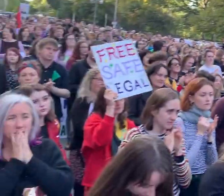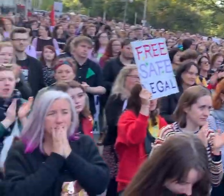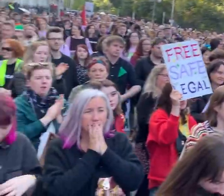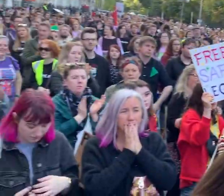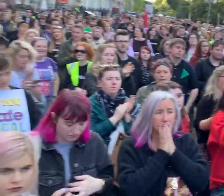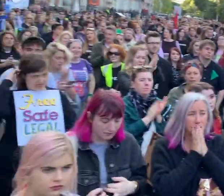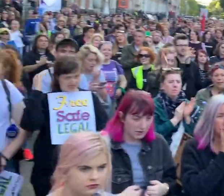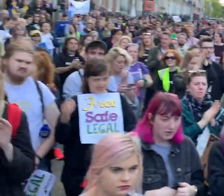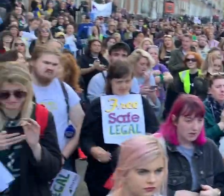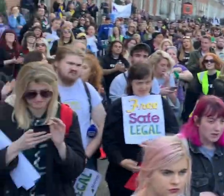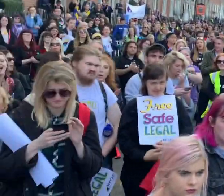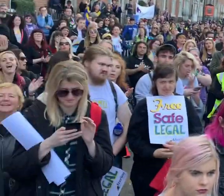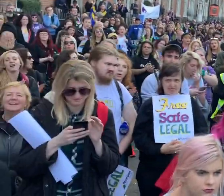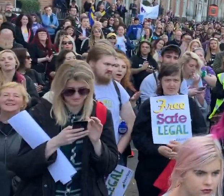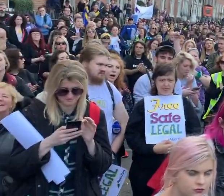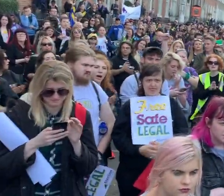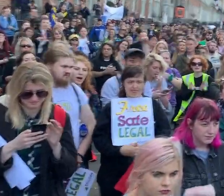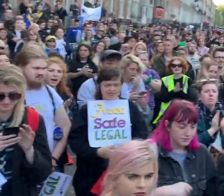Nevin.